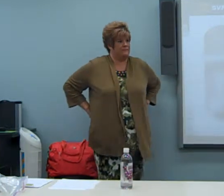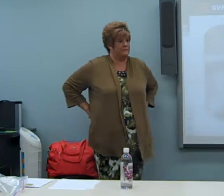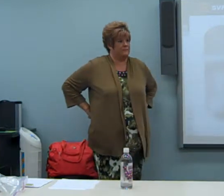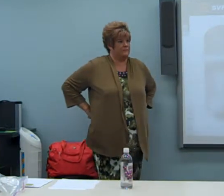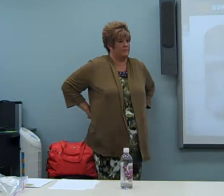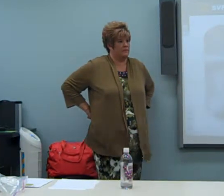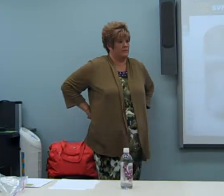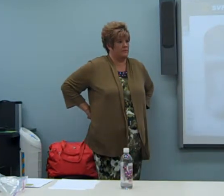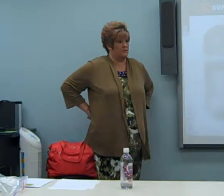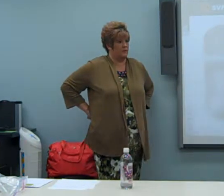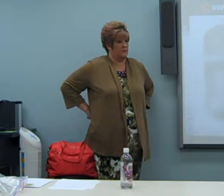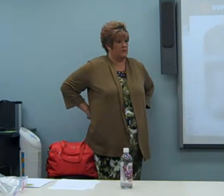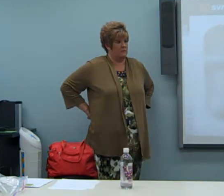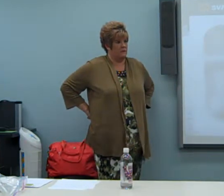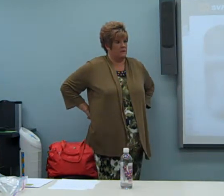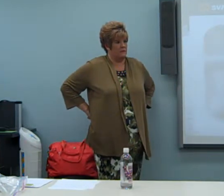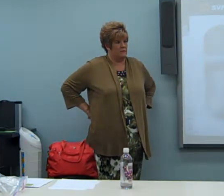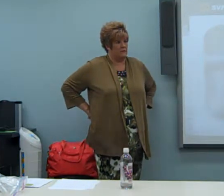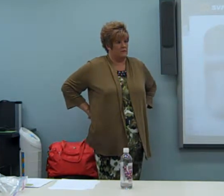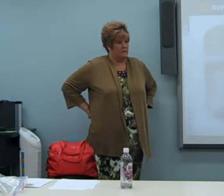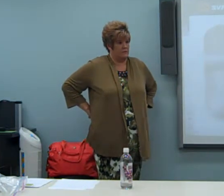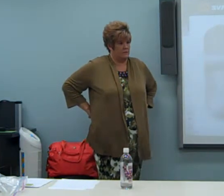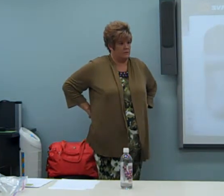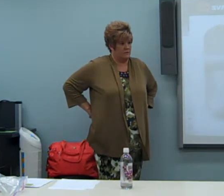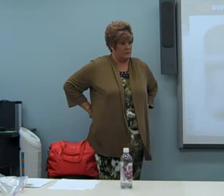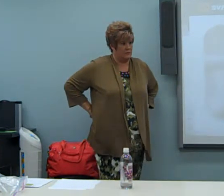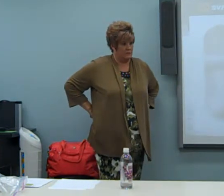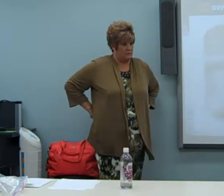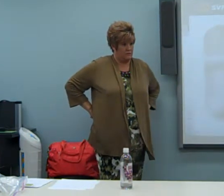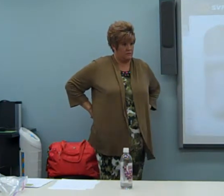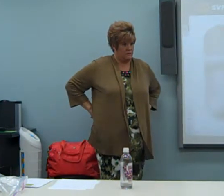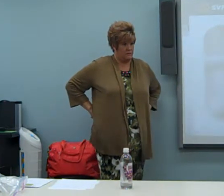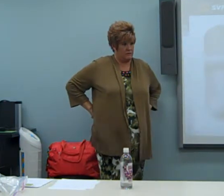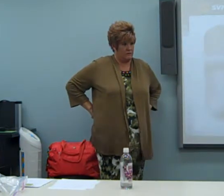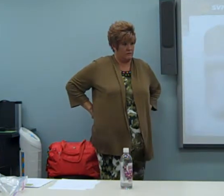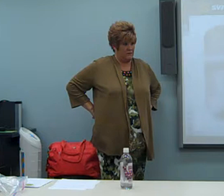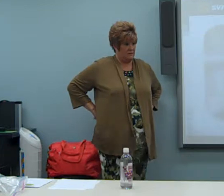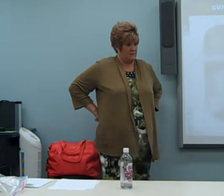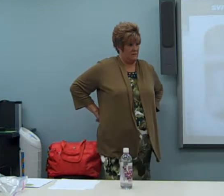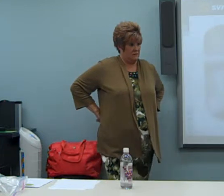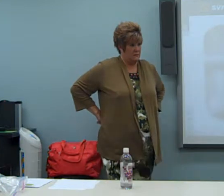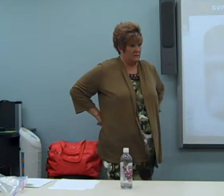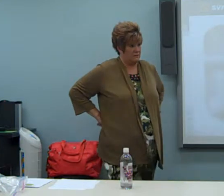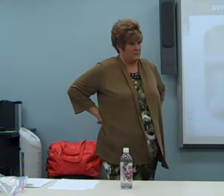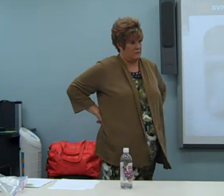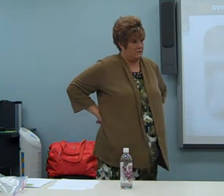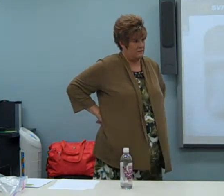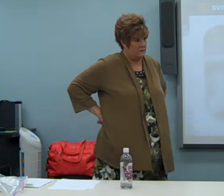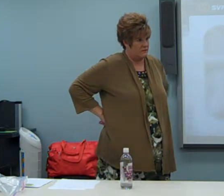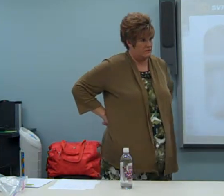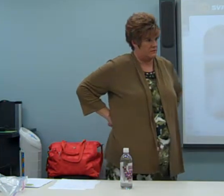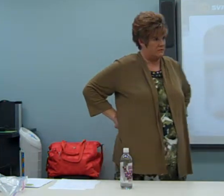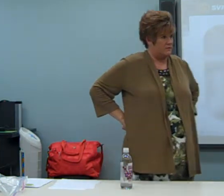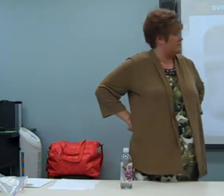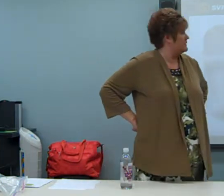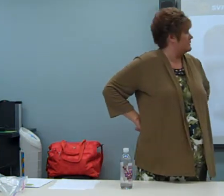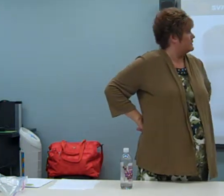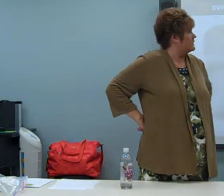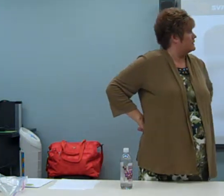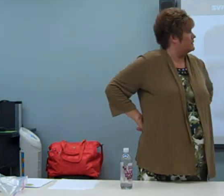I feel for for different regions in the South, you know, you have all these different